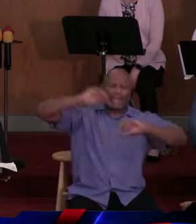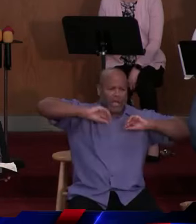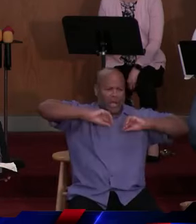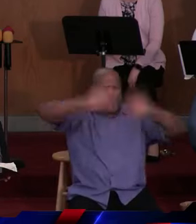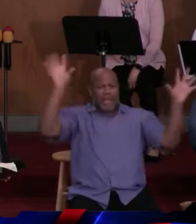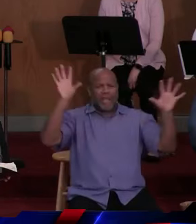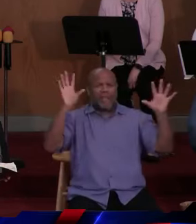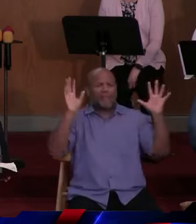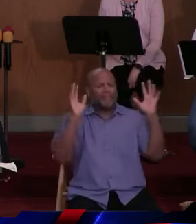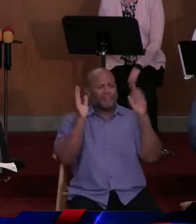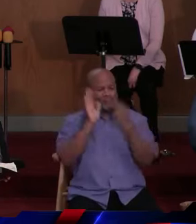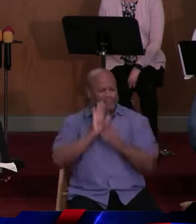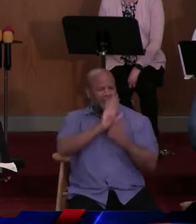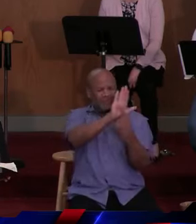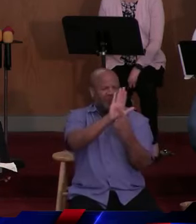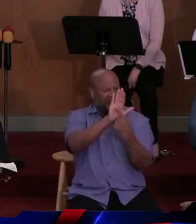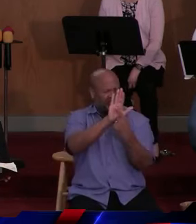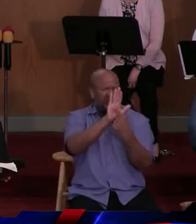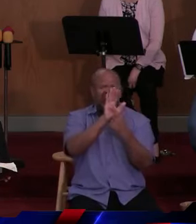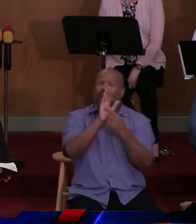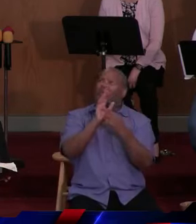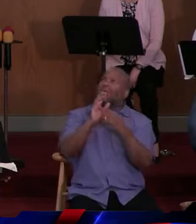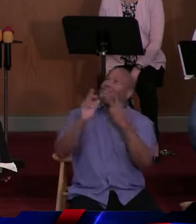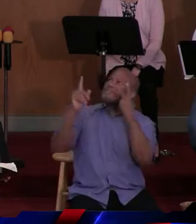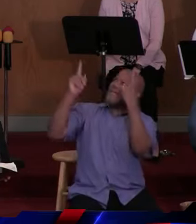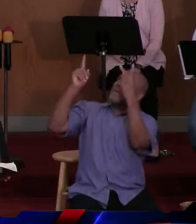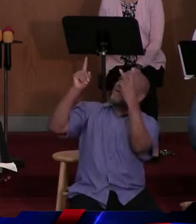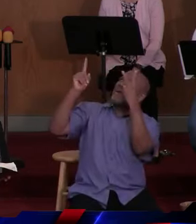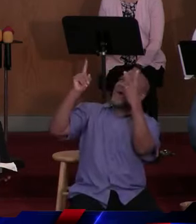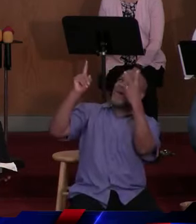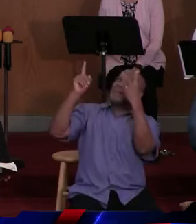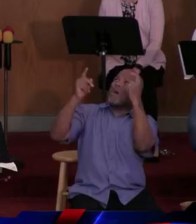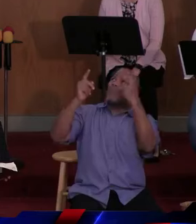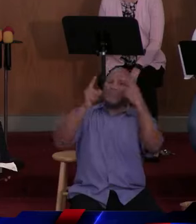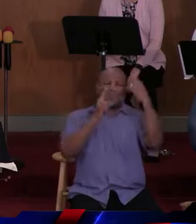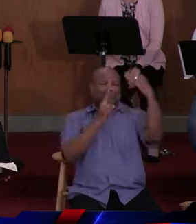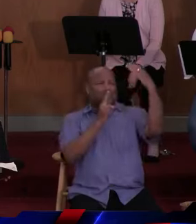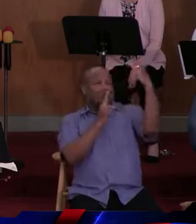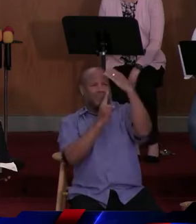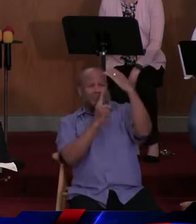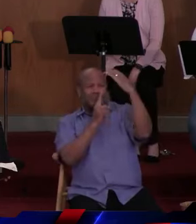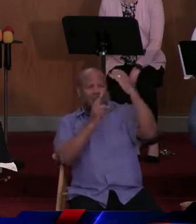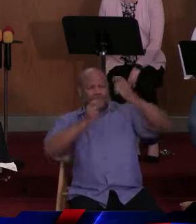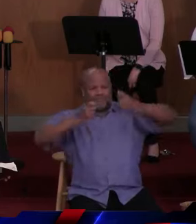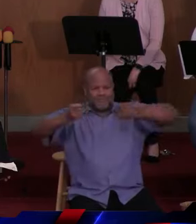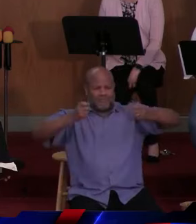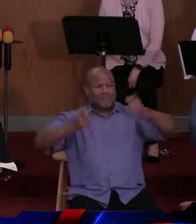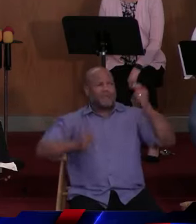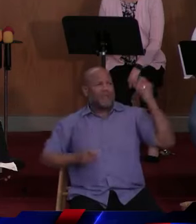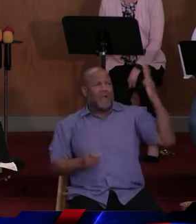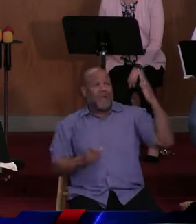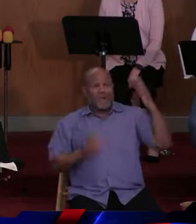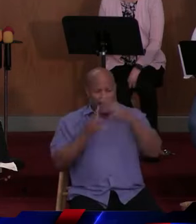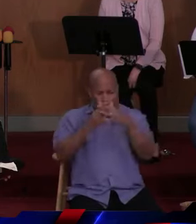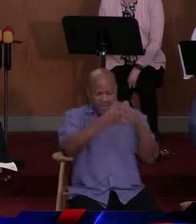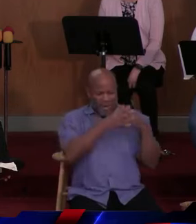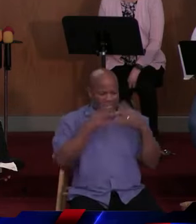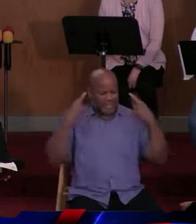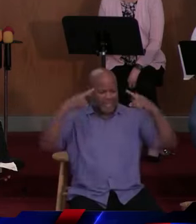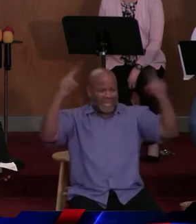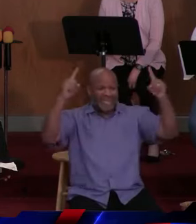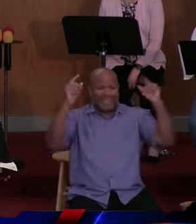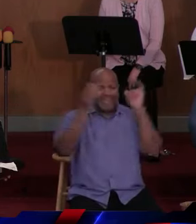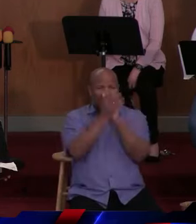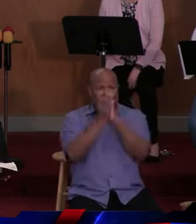visible expression of the invisible essence of a sovereign God. Courage to keep pressing that the image of American success is not